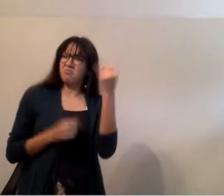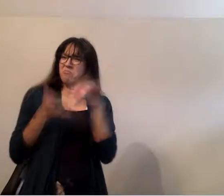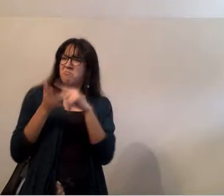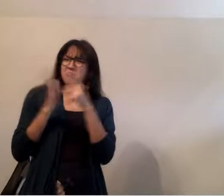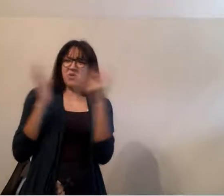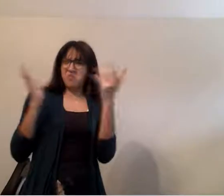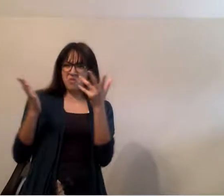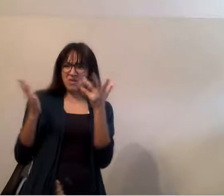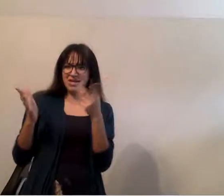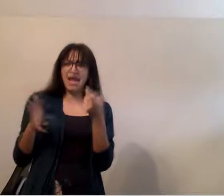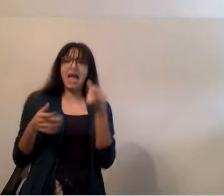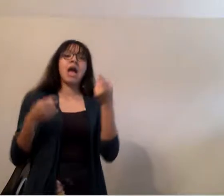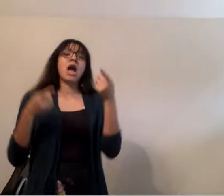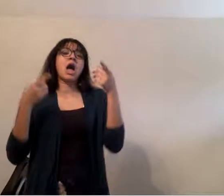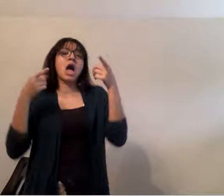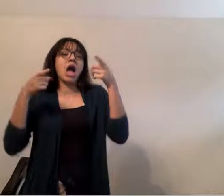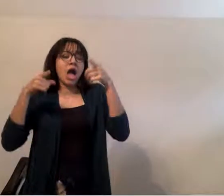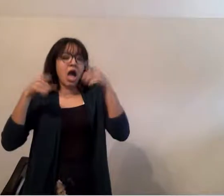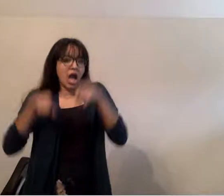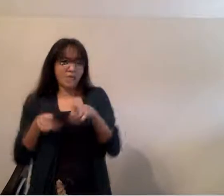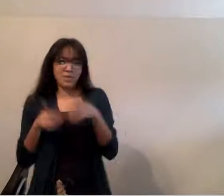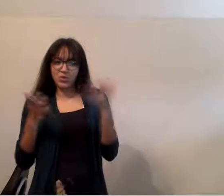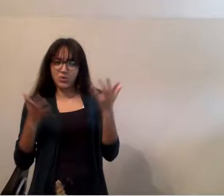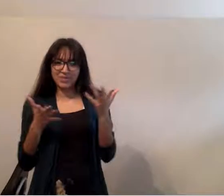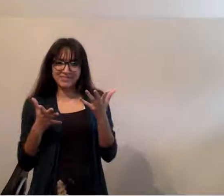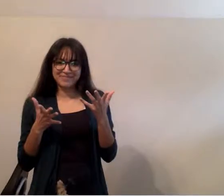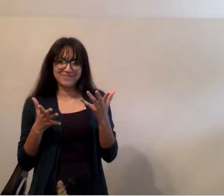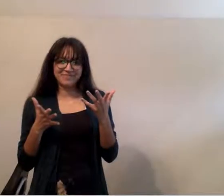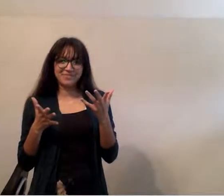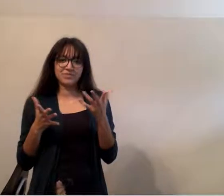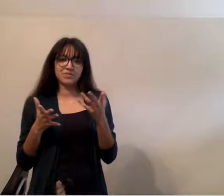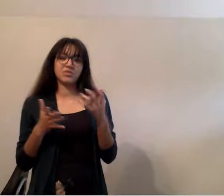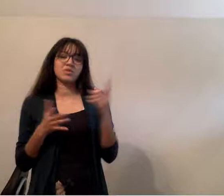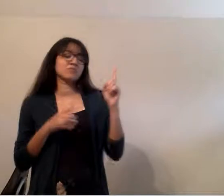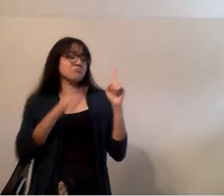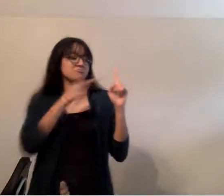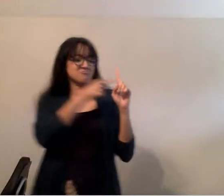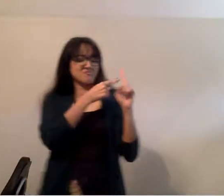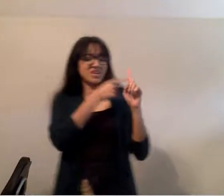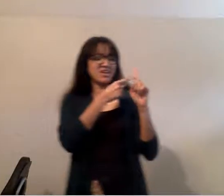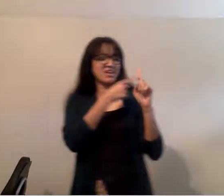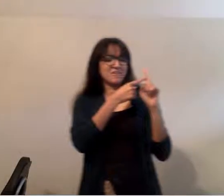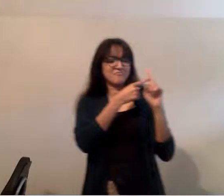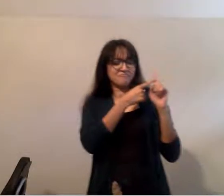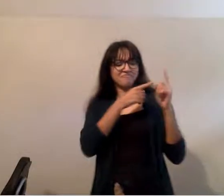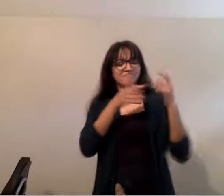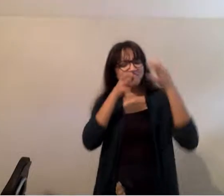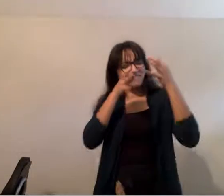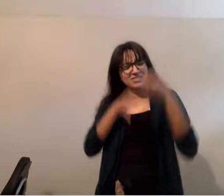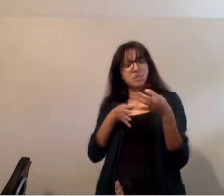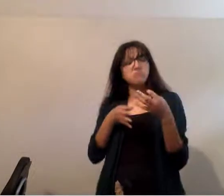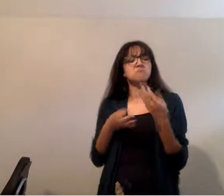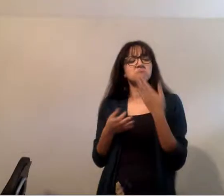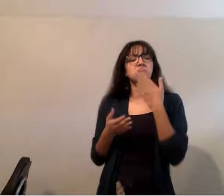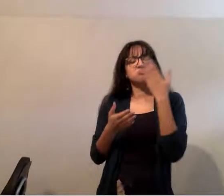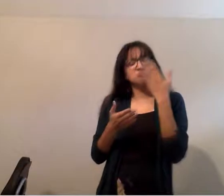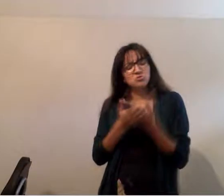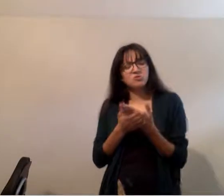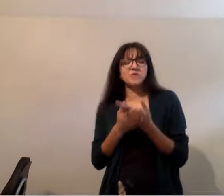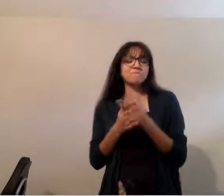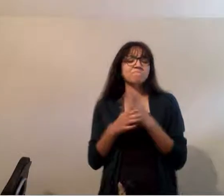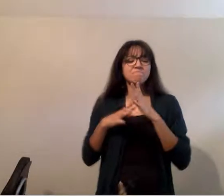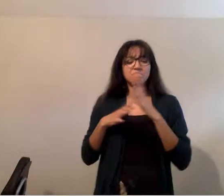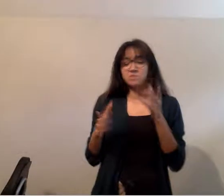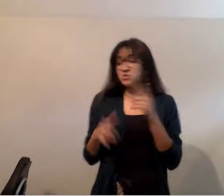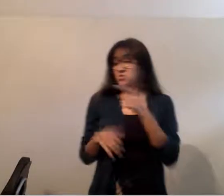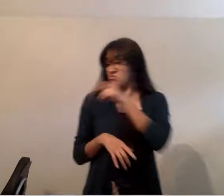So the rational decision maker will make the rational decision to do something productive, but the monkey doesn't like that plan. So he actually takes